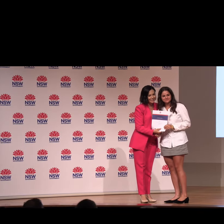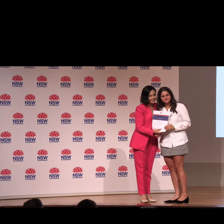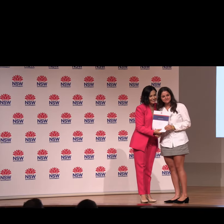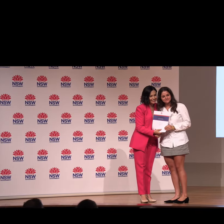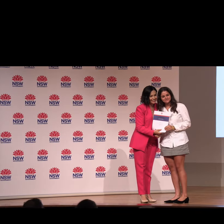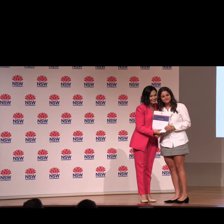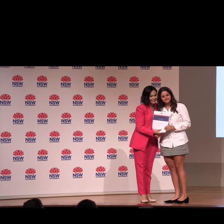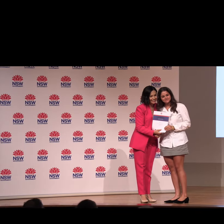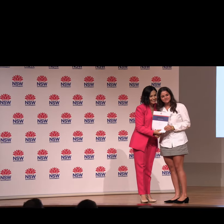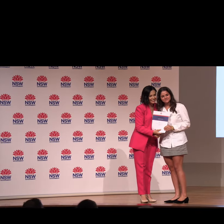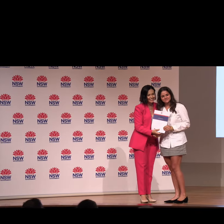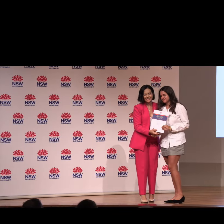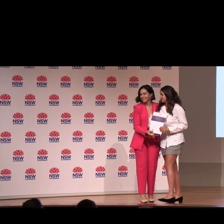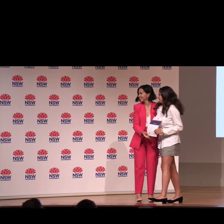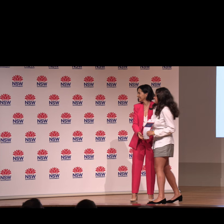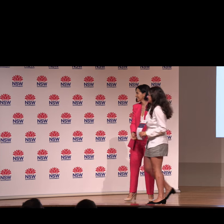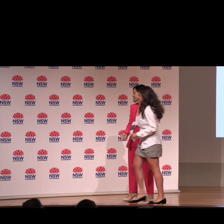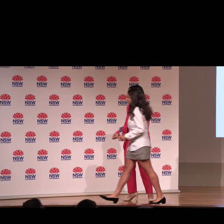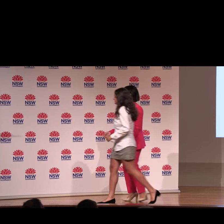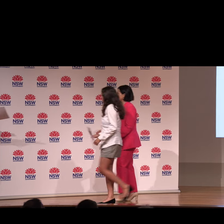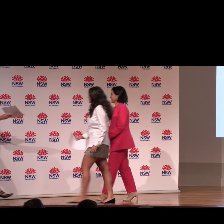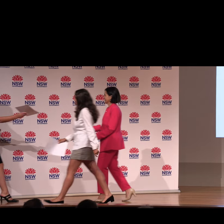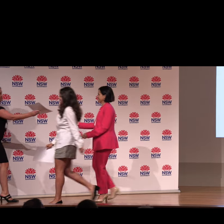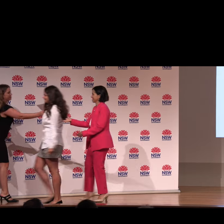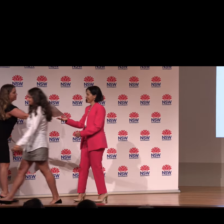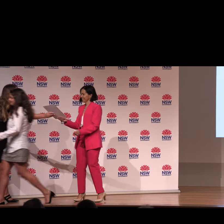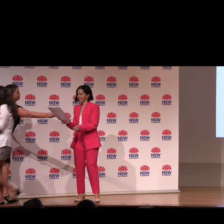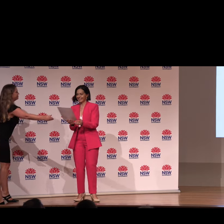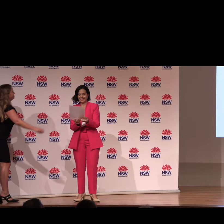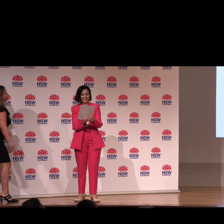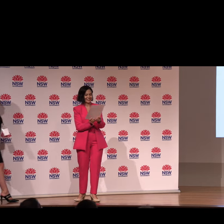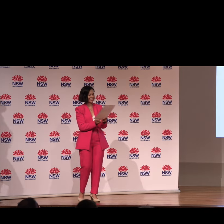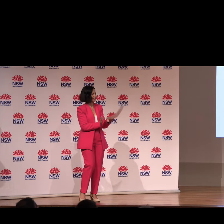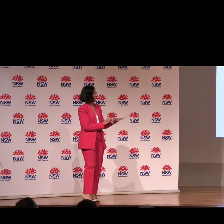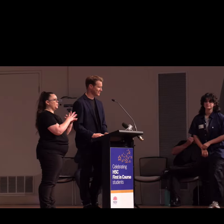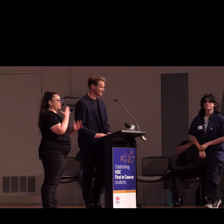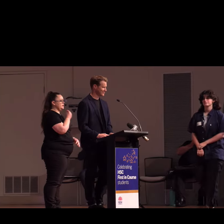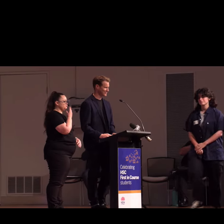In modern Hebrew continuers, Lila Elkayam, Bishop Druitt College.